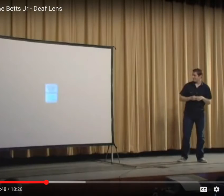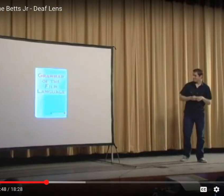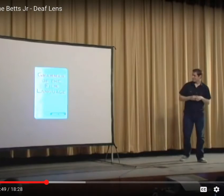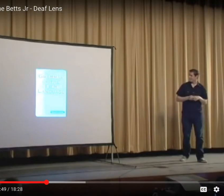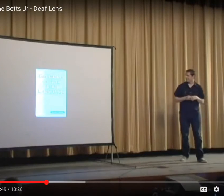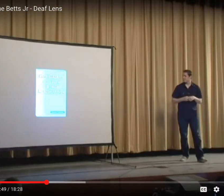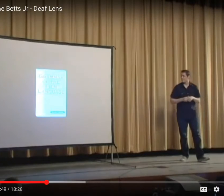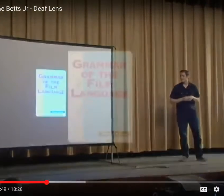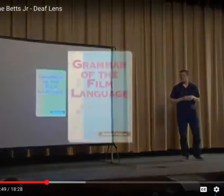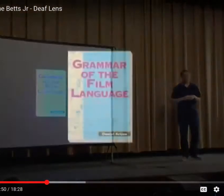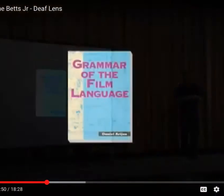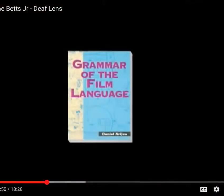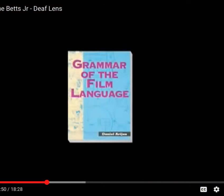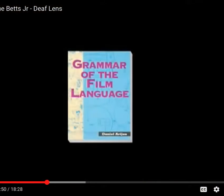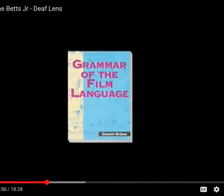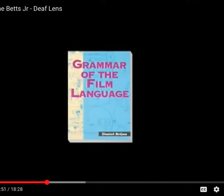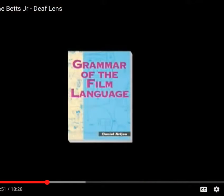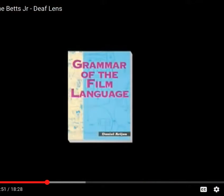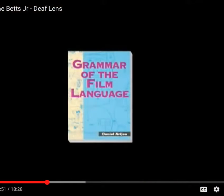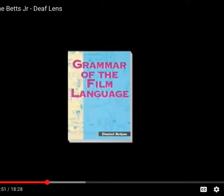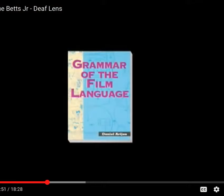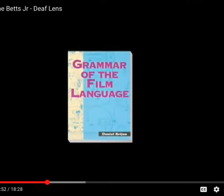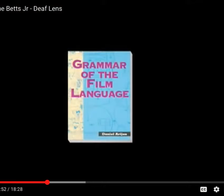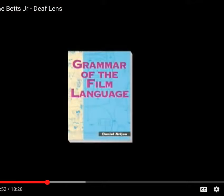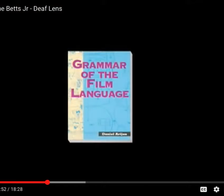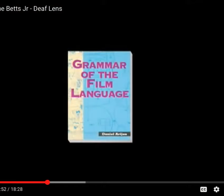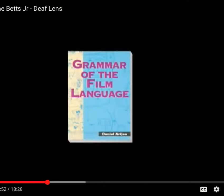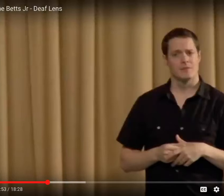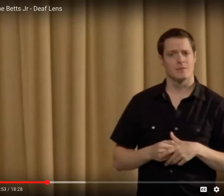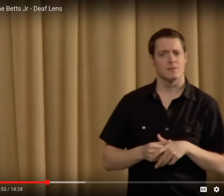But then there was this book that we received.